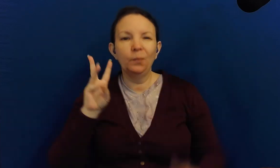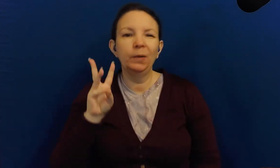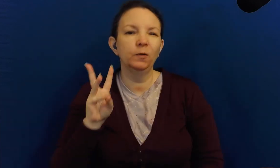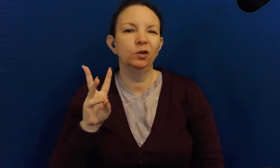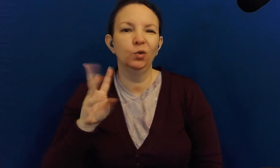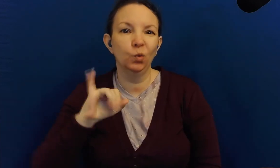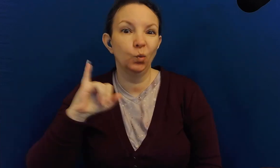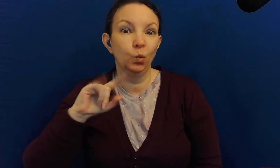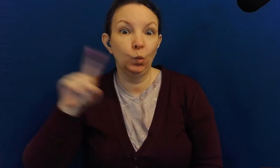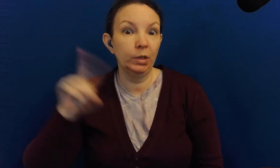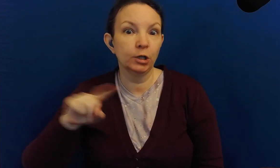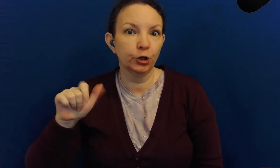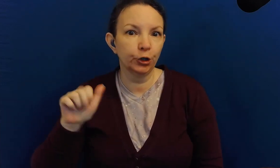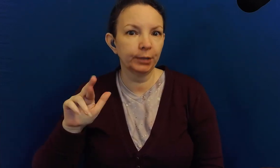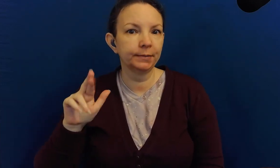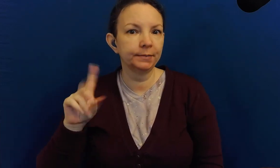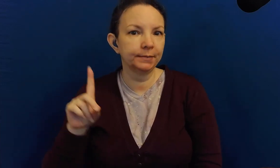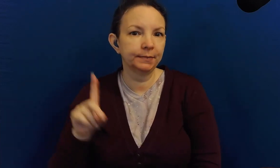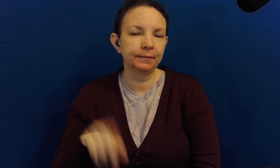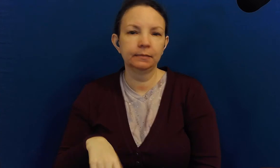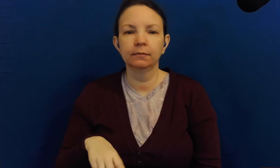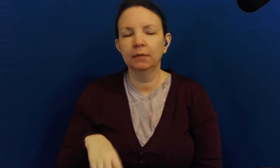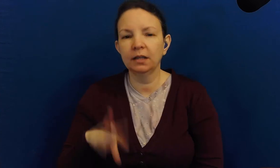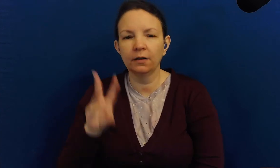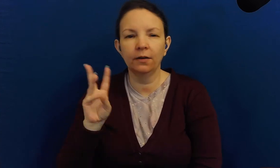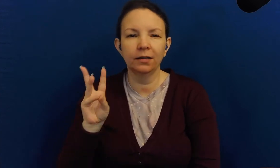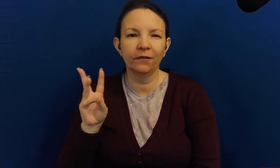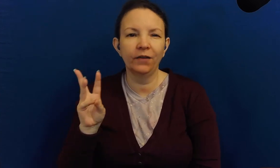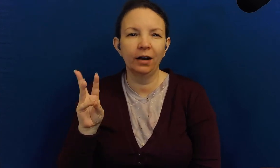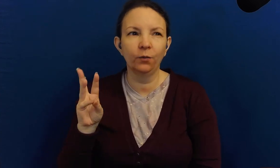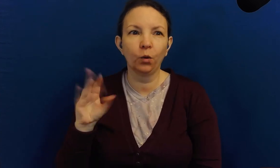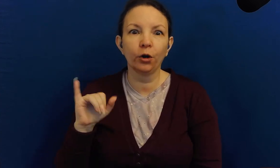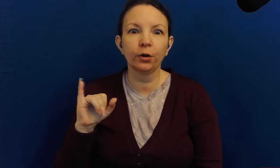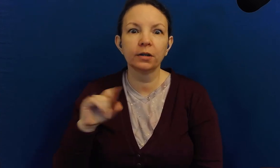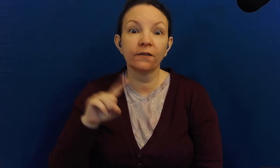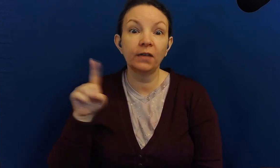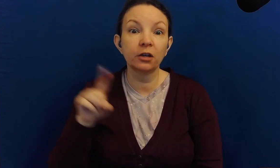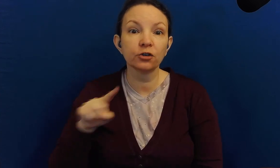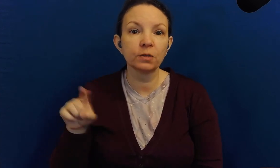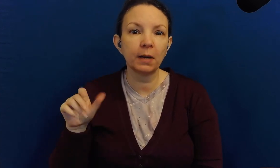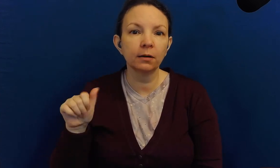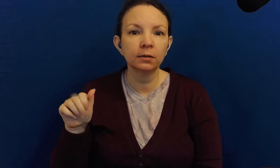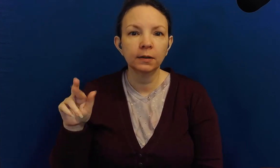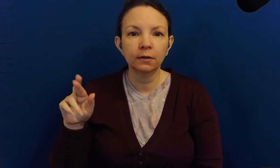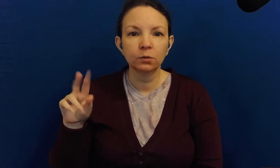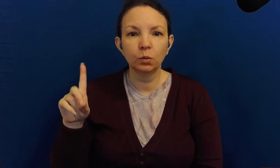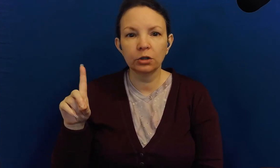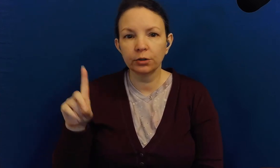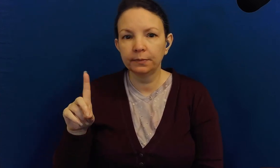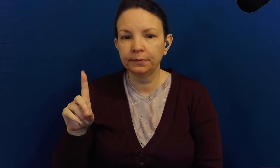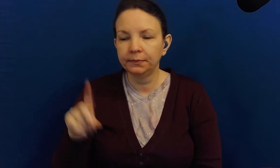do wizard. It's a fun word to finger spell. Wizard.